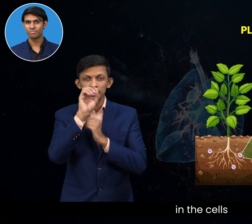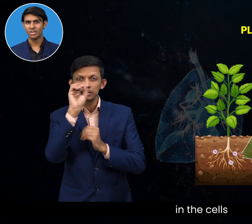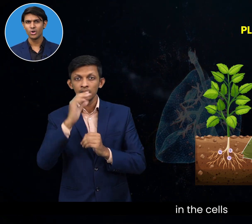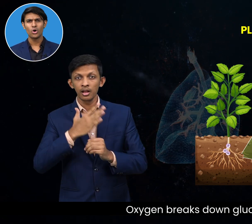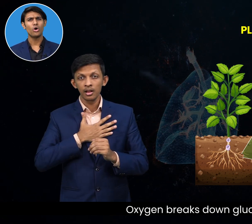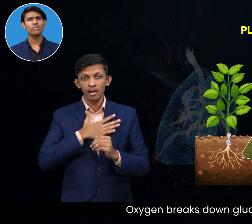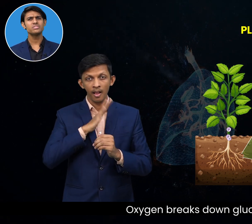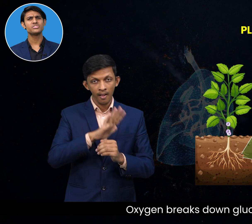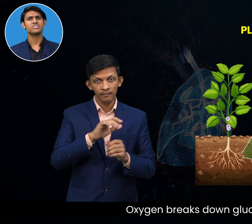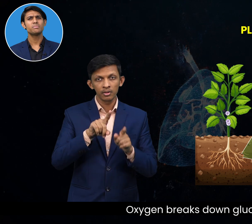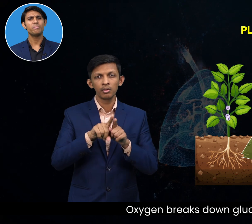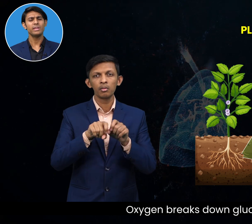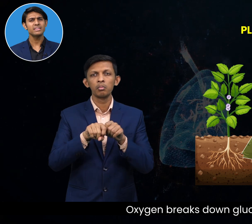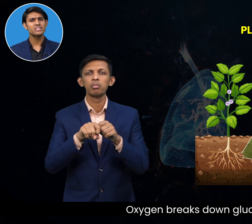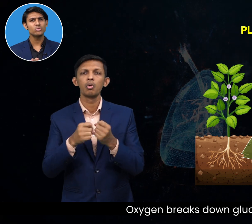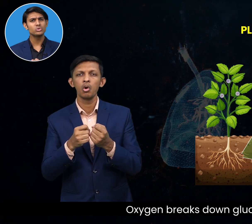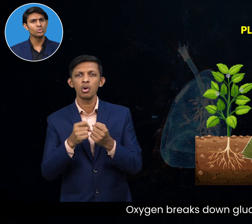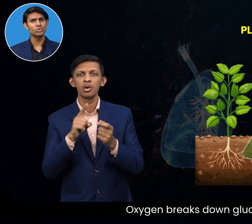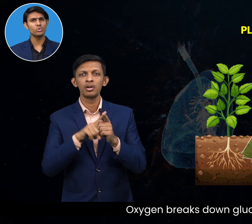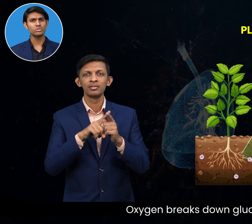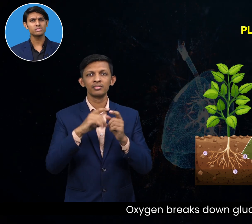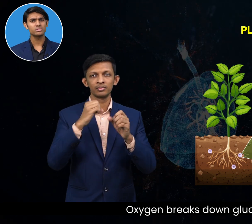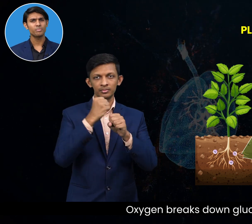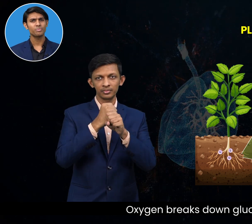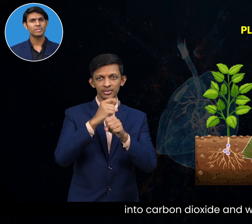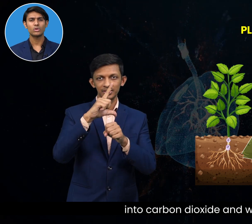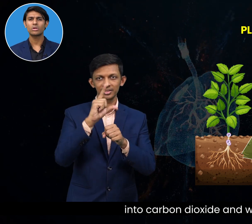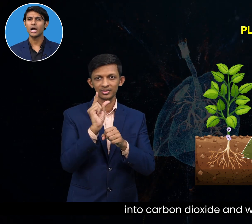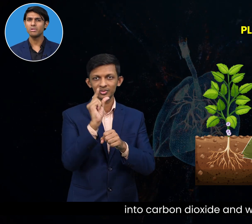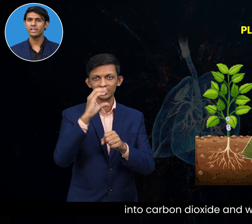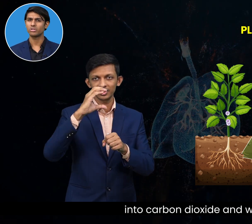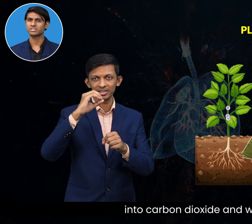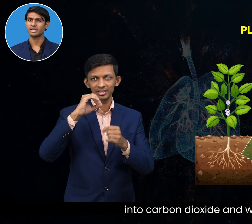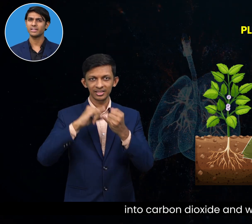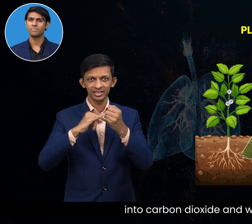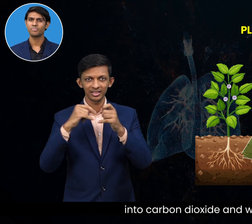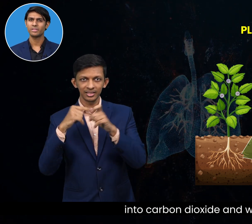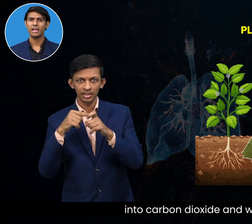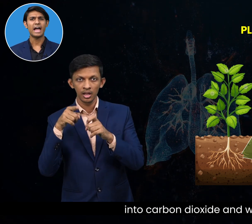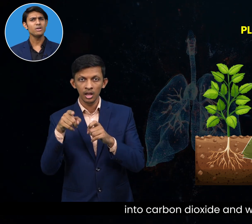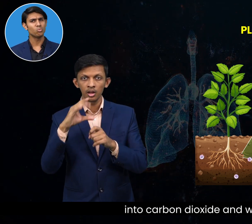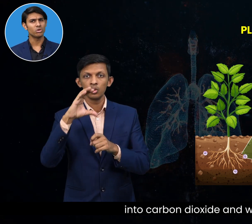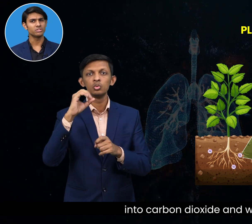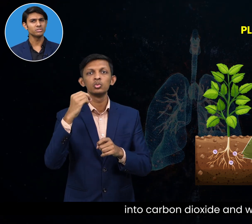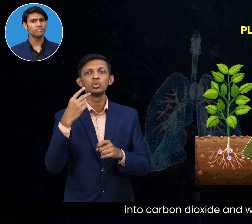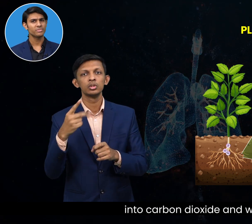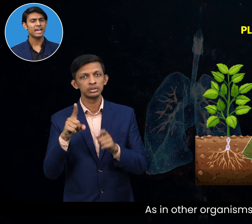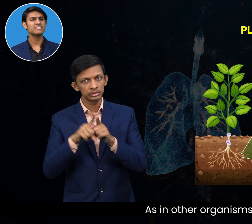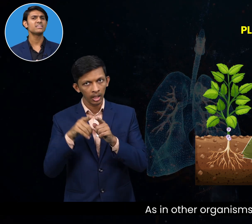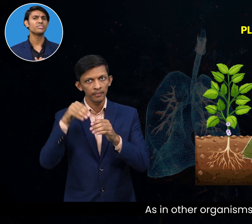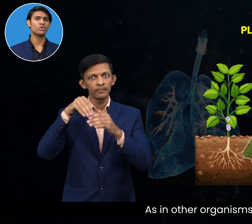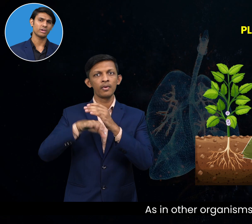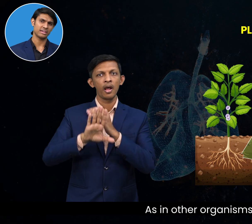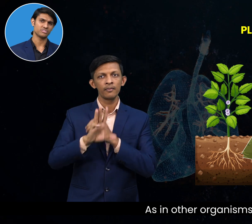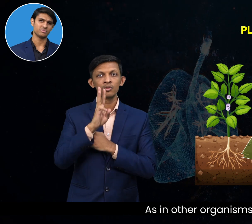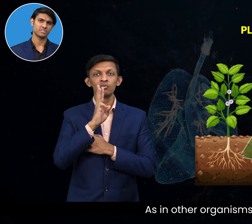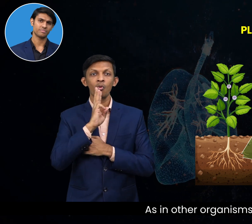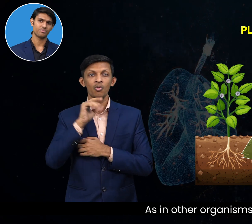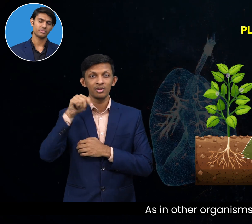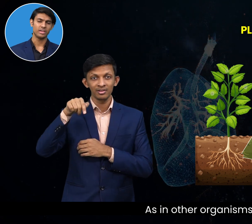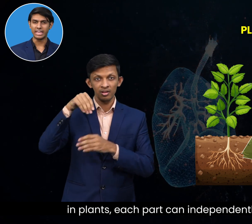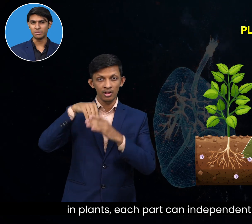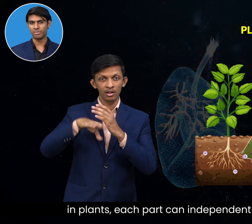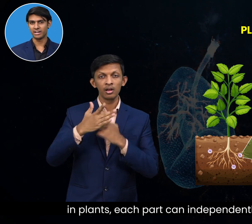cells, oxygen breaks down glucose into carbon dioxide and water as in other